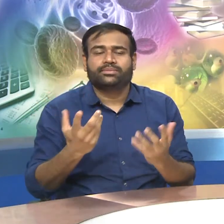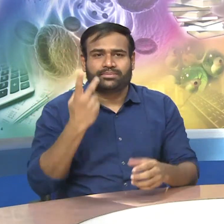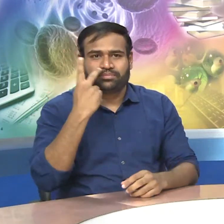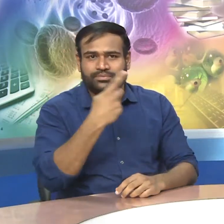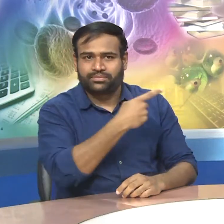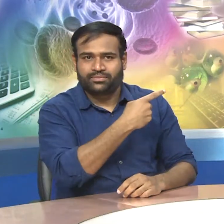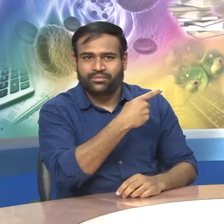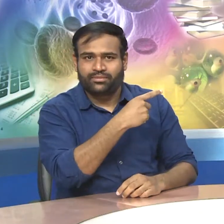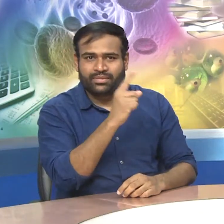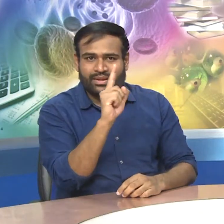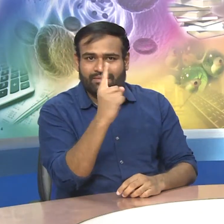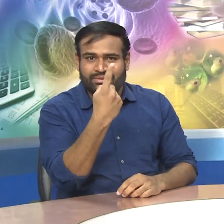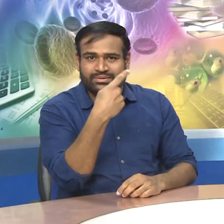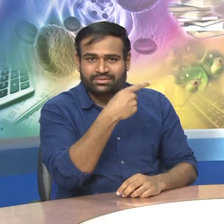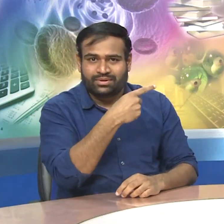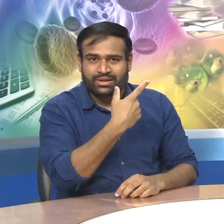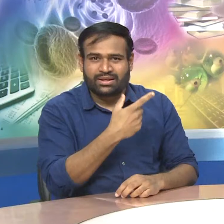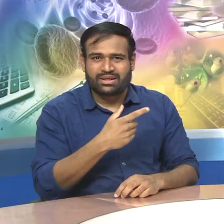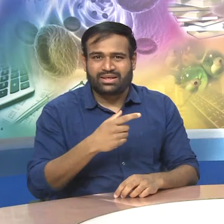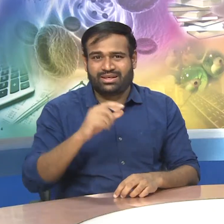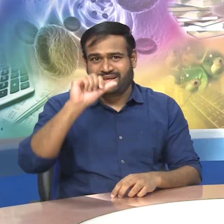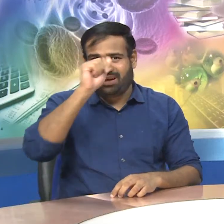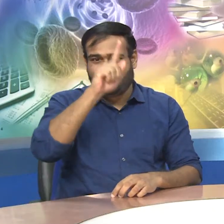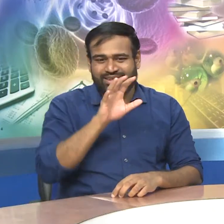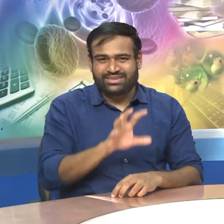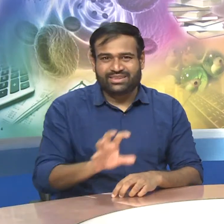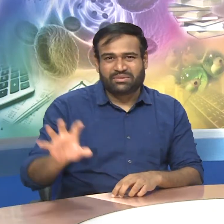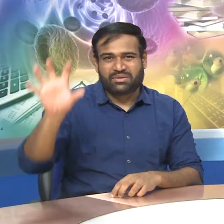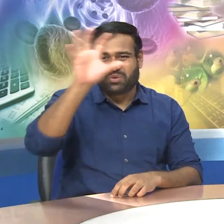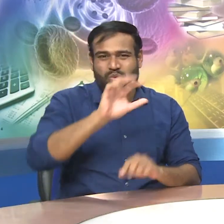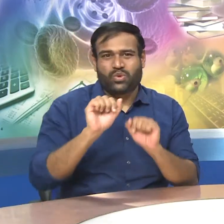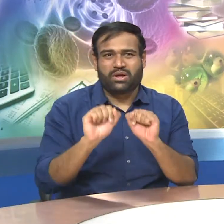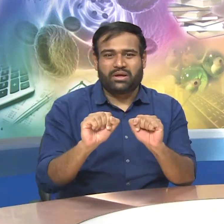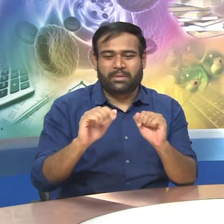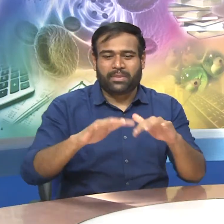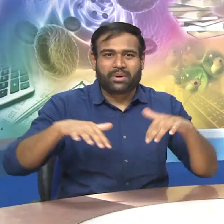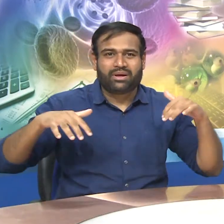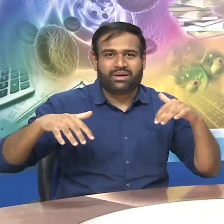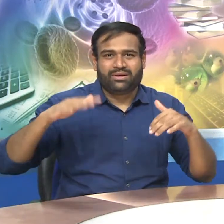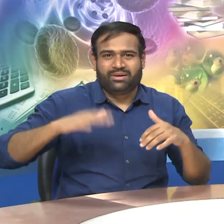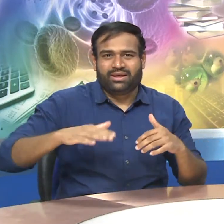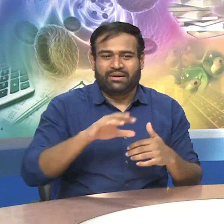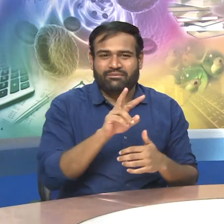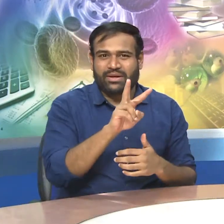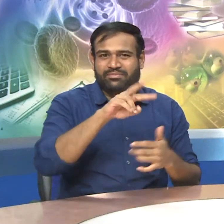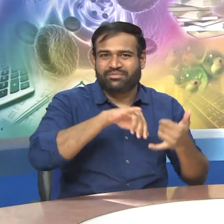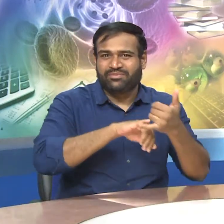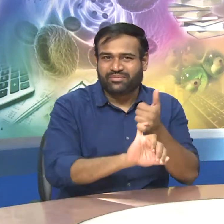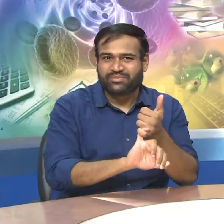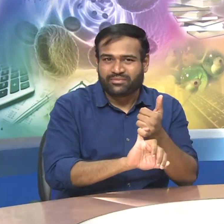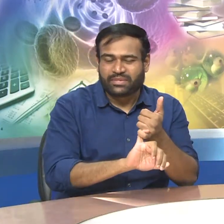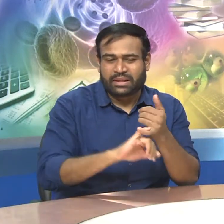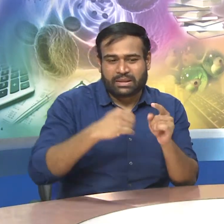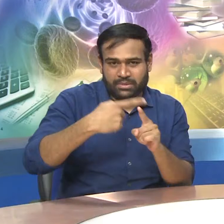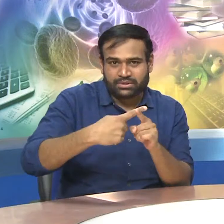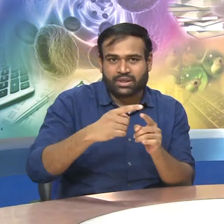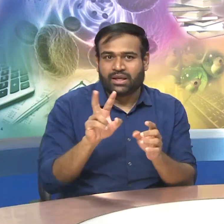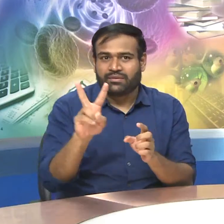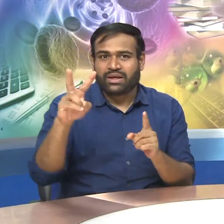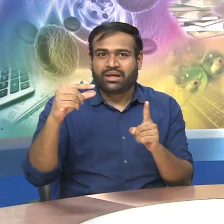So what was the objective of this chapter? Objective number 1. Describe the composition of Vidhan Sabha